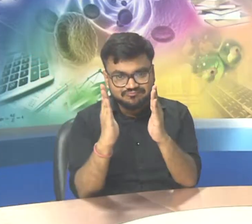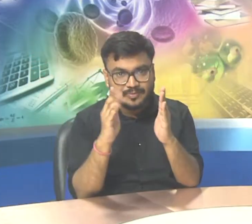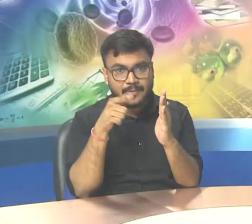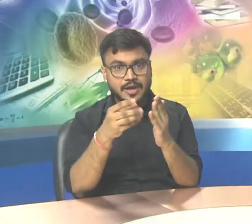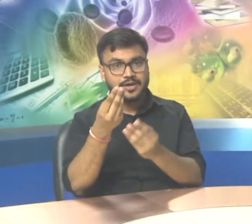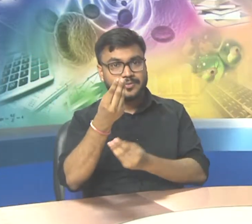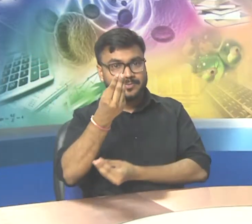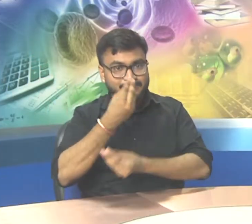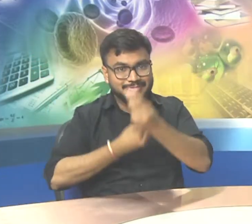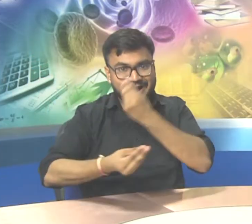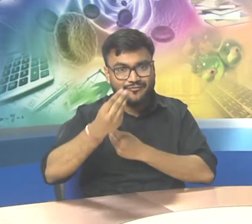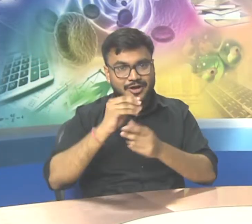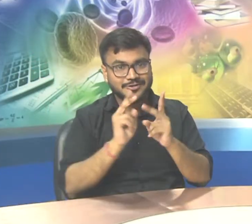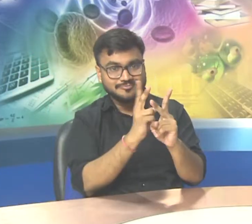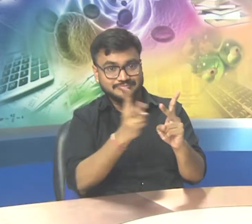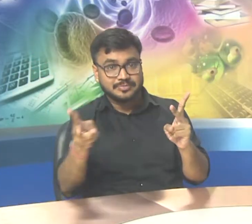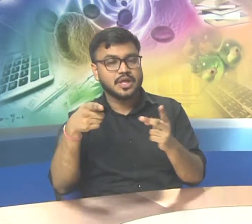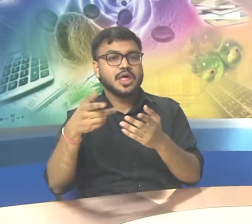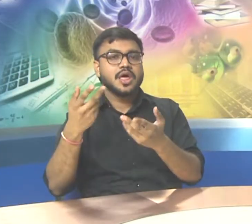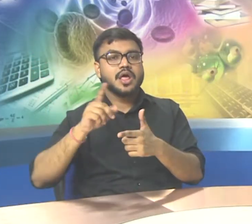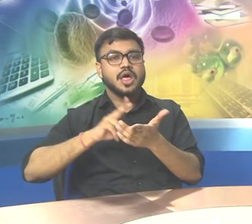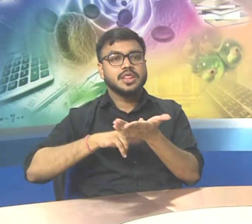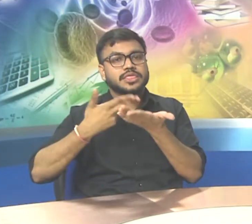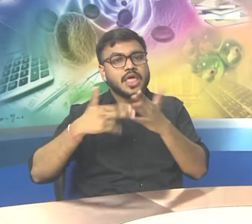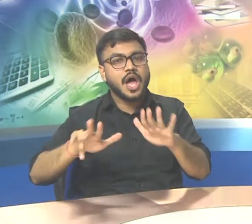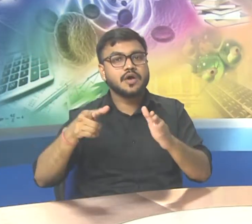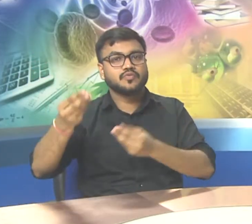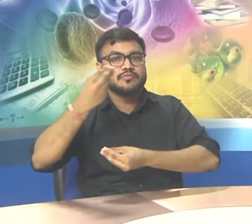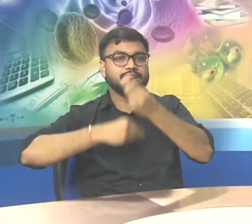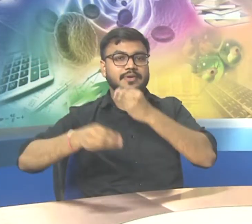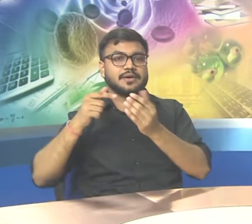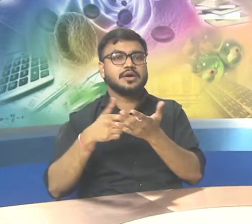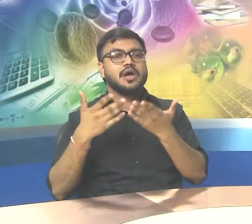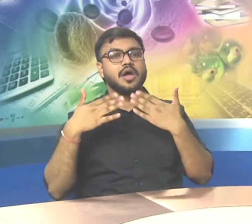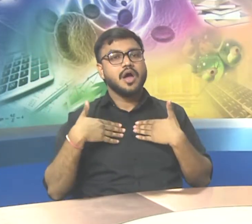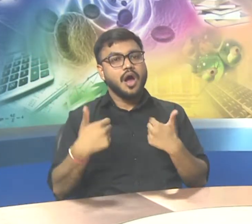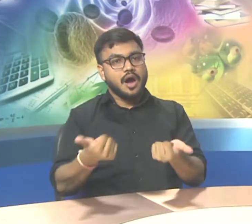All of us eat food to stay fit and healthy.